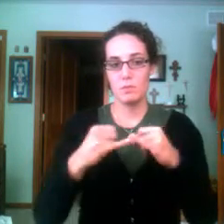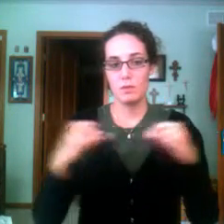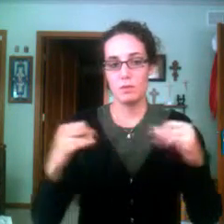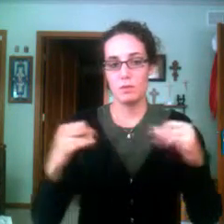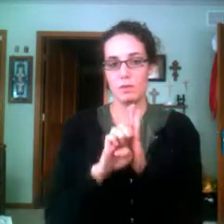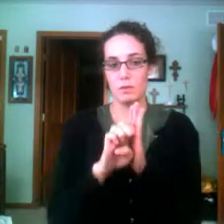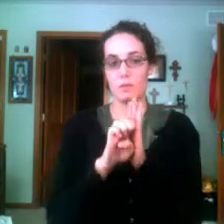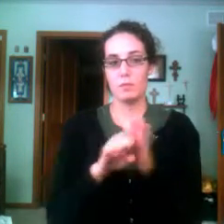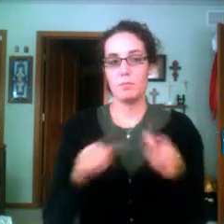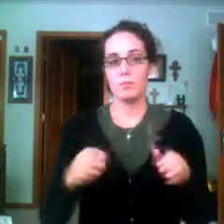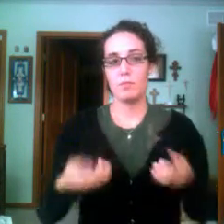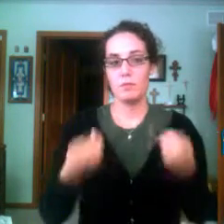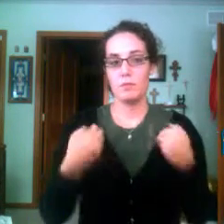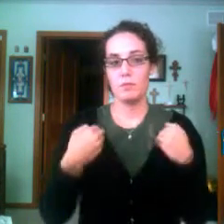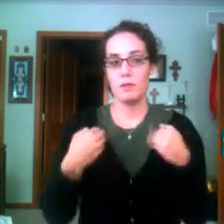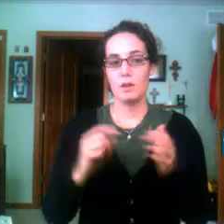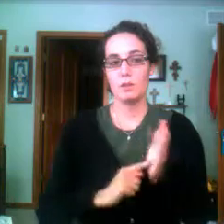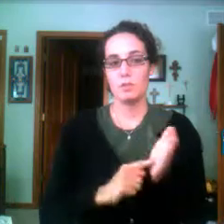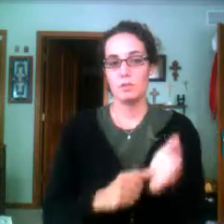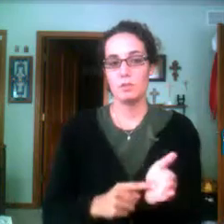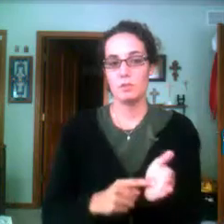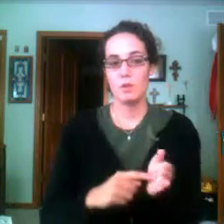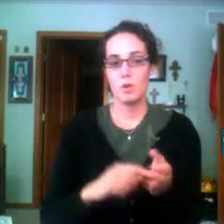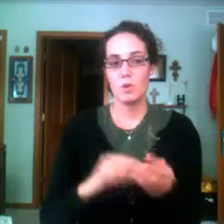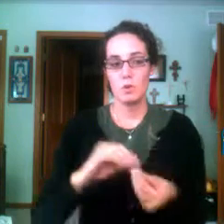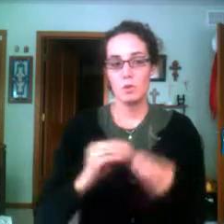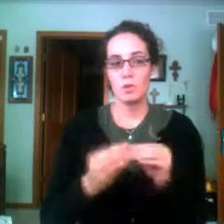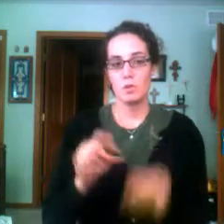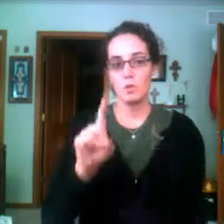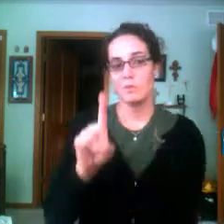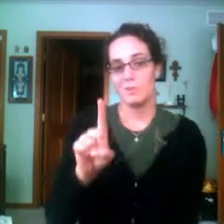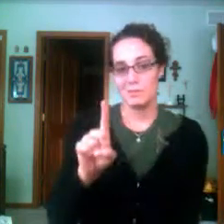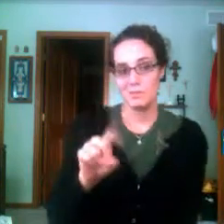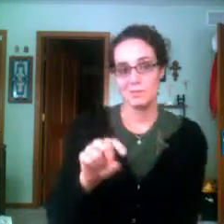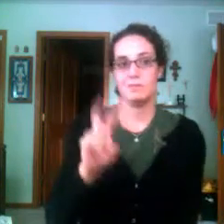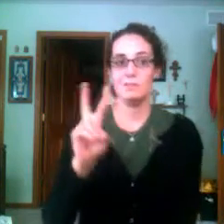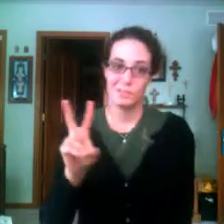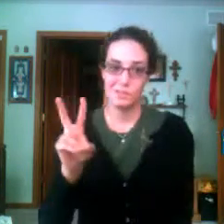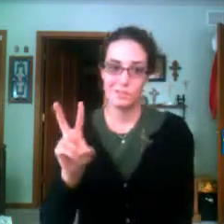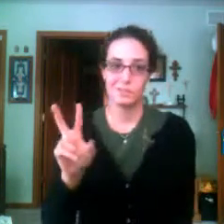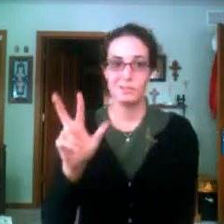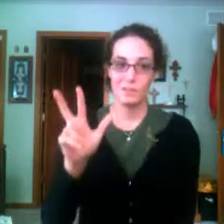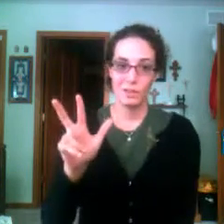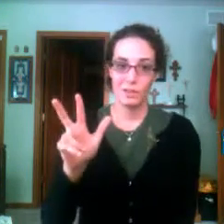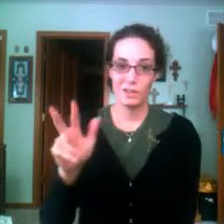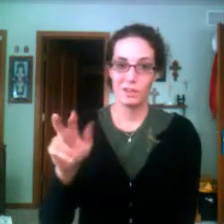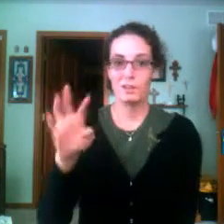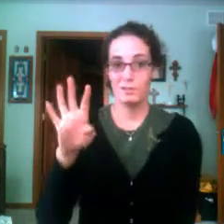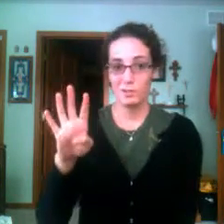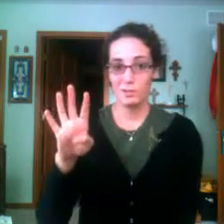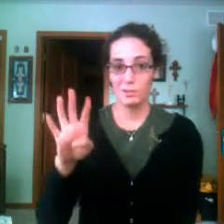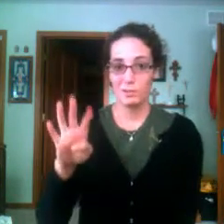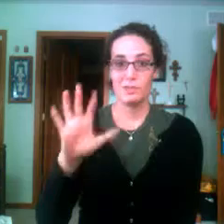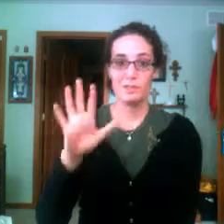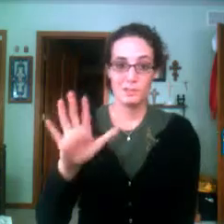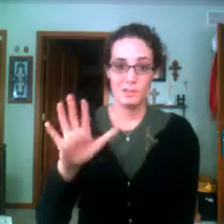the numbers. I can start with 1, and then start with 2, and then 3, and then 4, and then 5, and